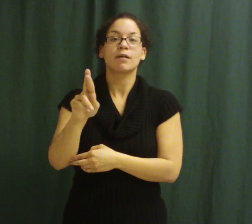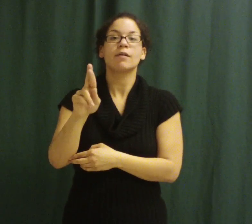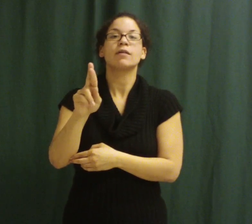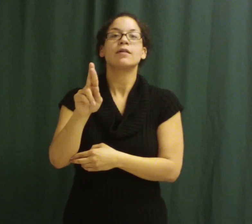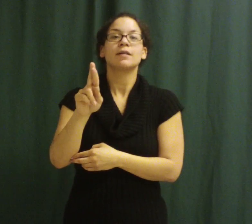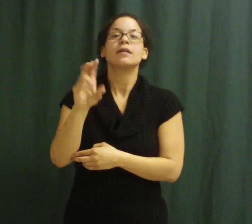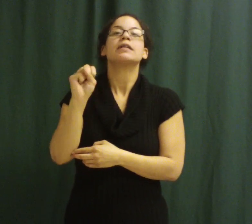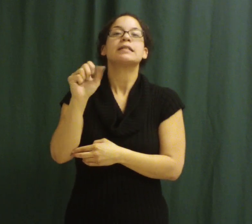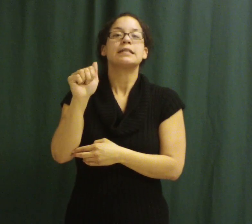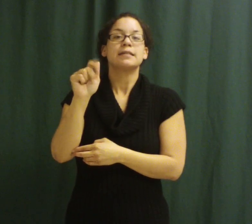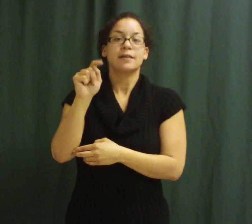Saturn,